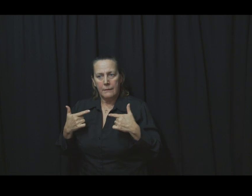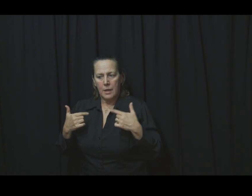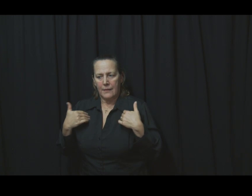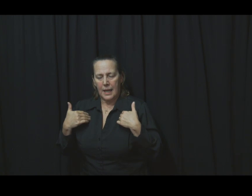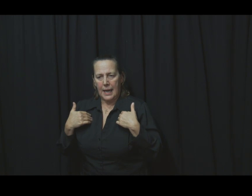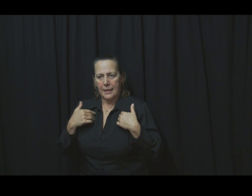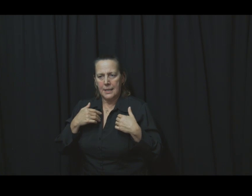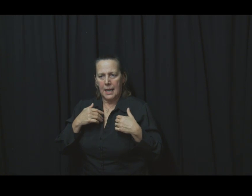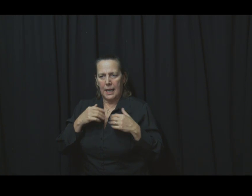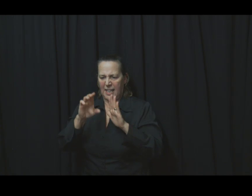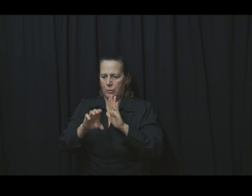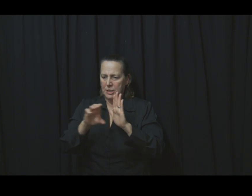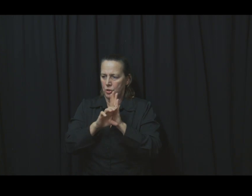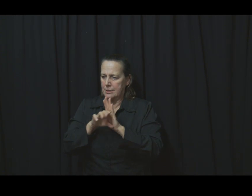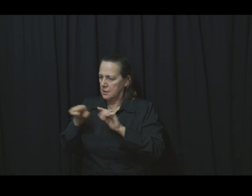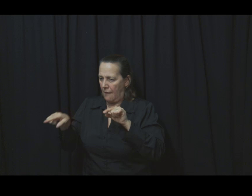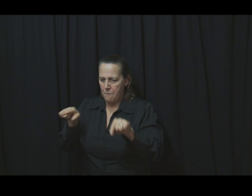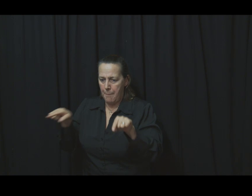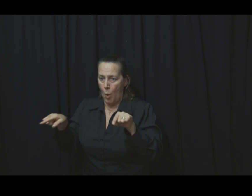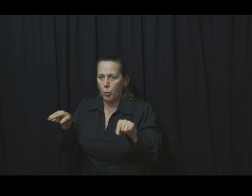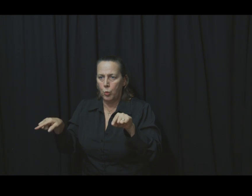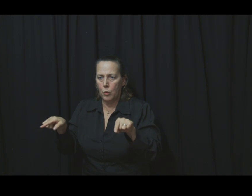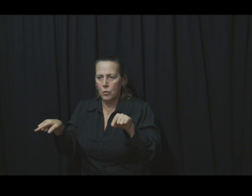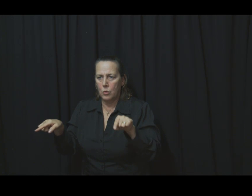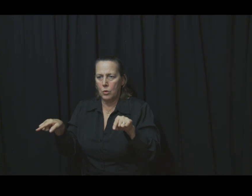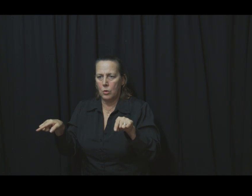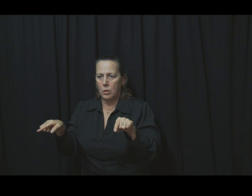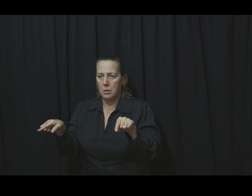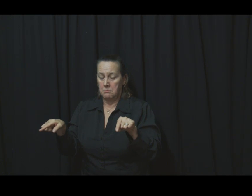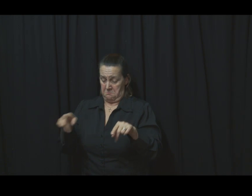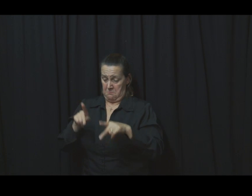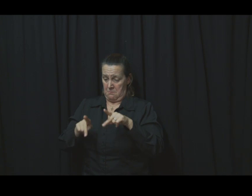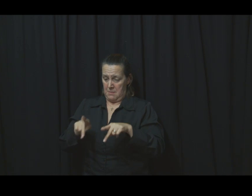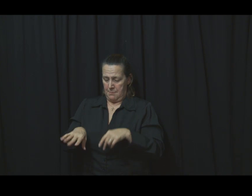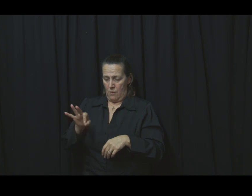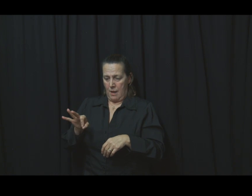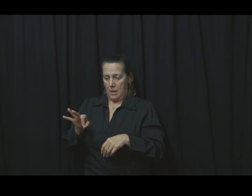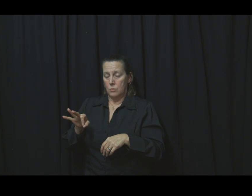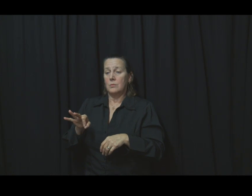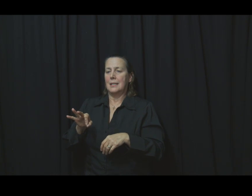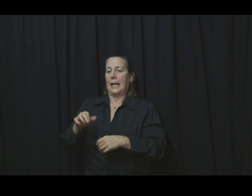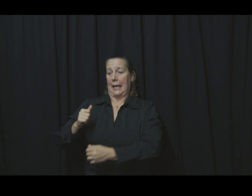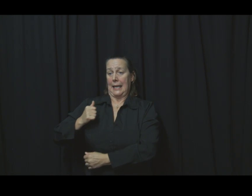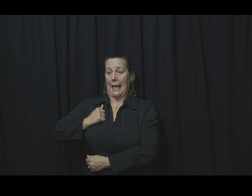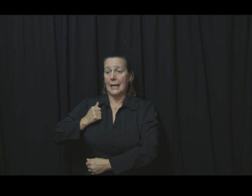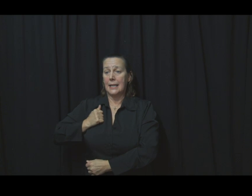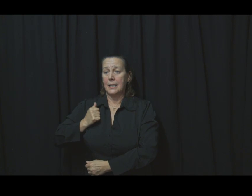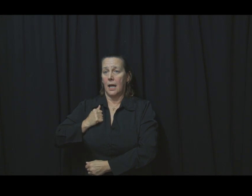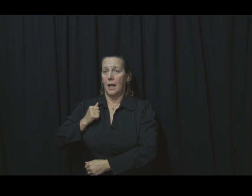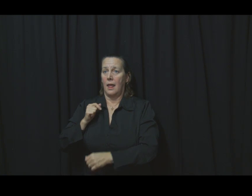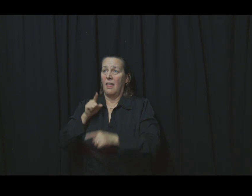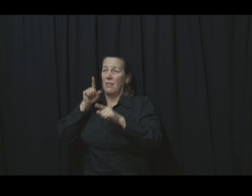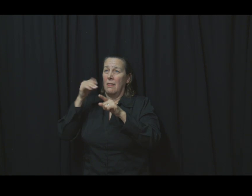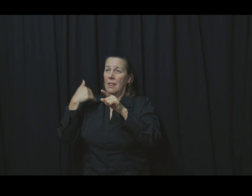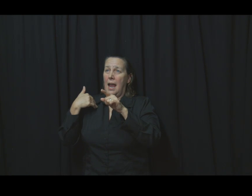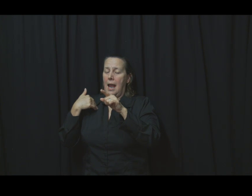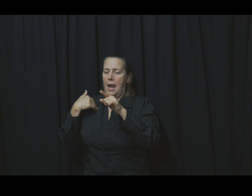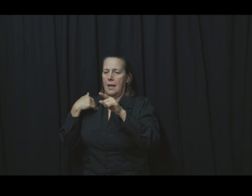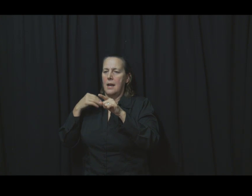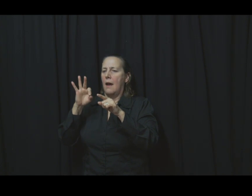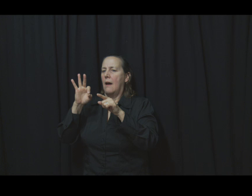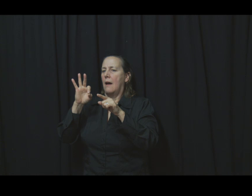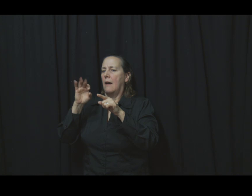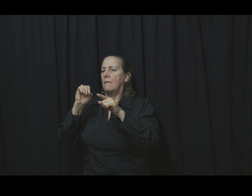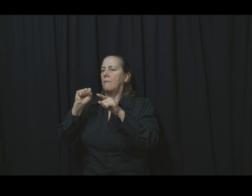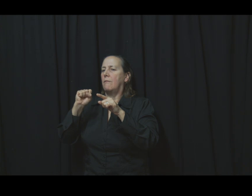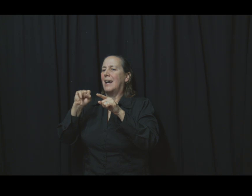characteristics of both. People over the years had found that in Canada, there was clearly a fossil